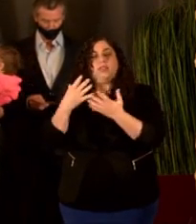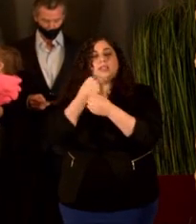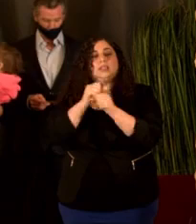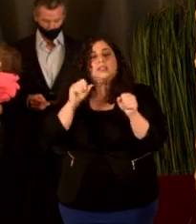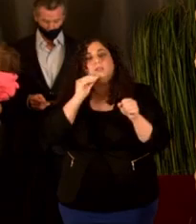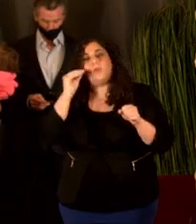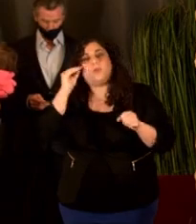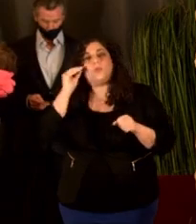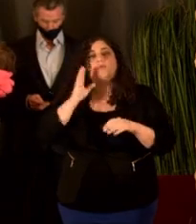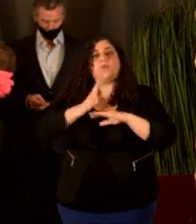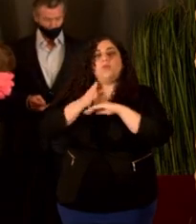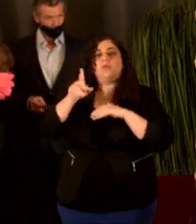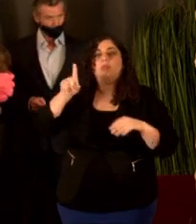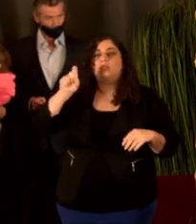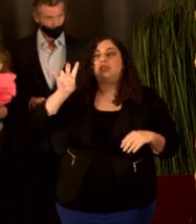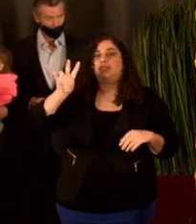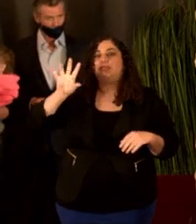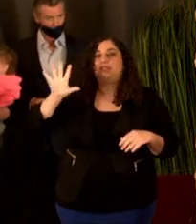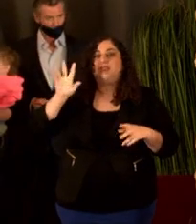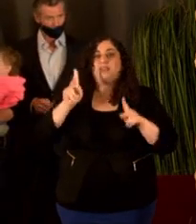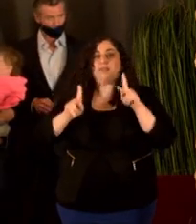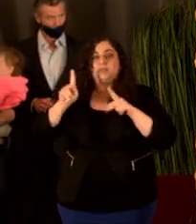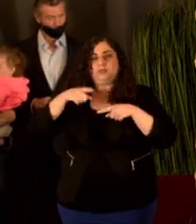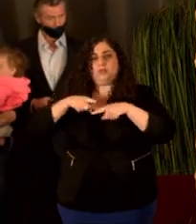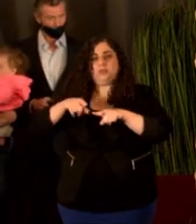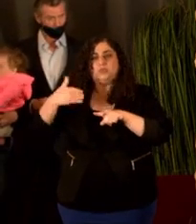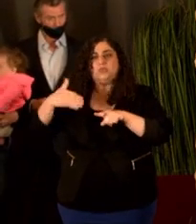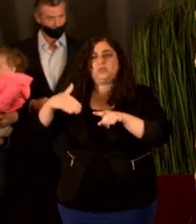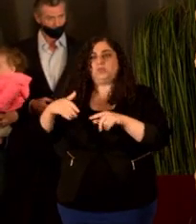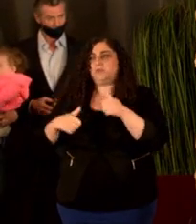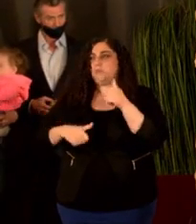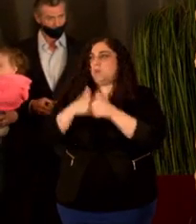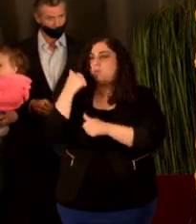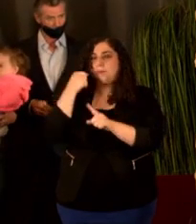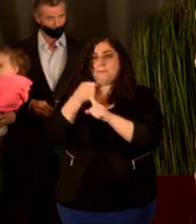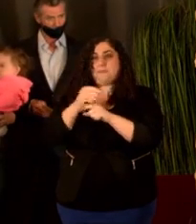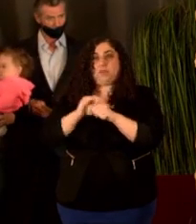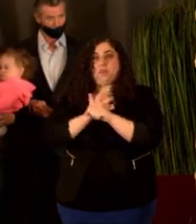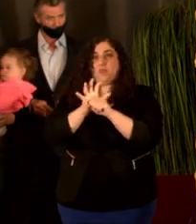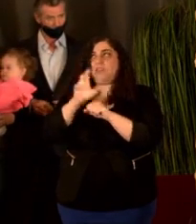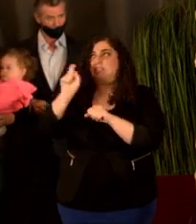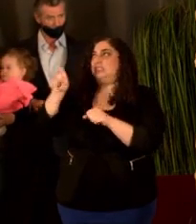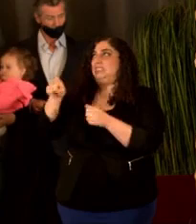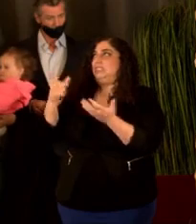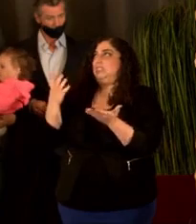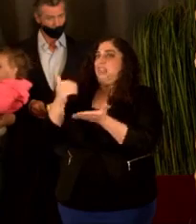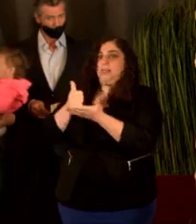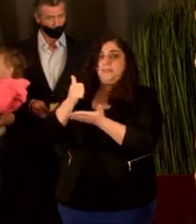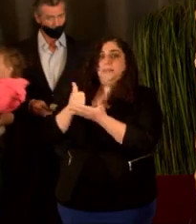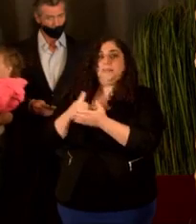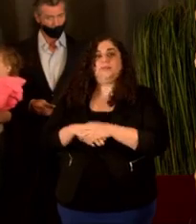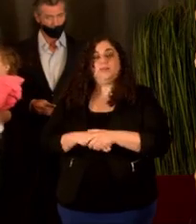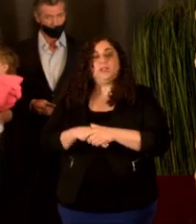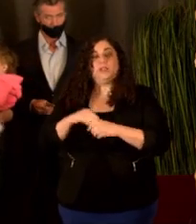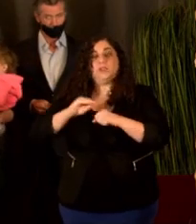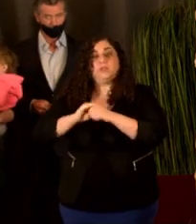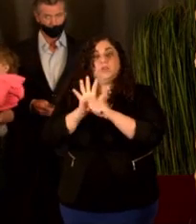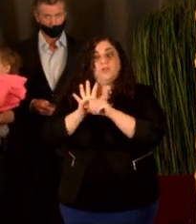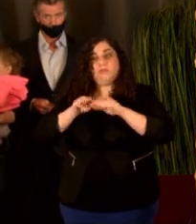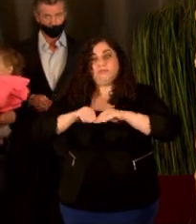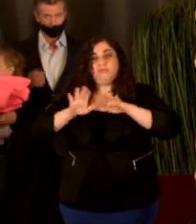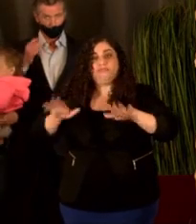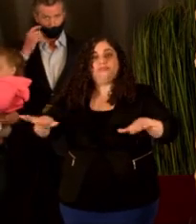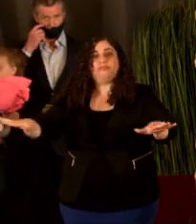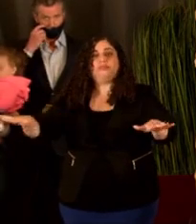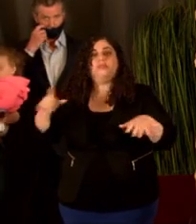during a time when they need it most. While COVID-19 has been dangerous for everyone, most of us are able to shelter in